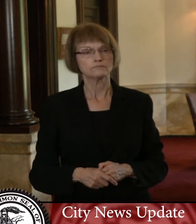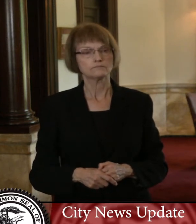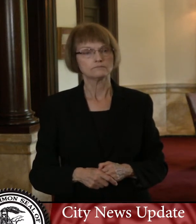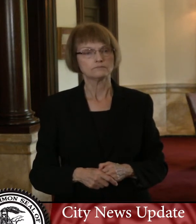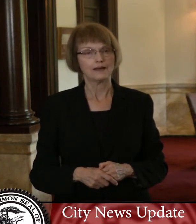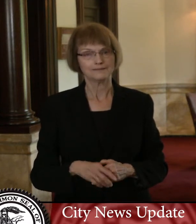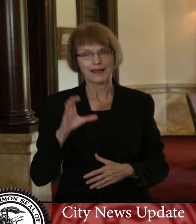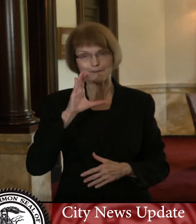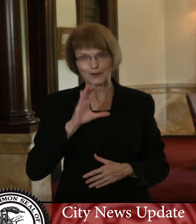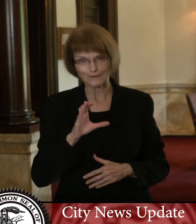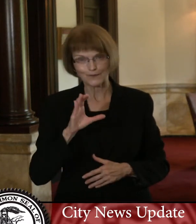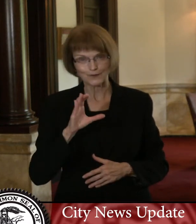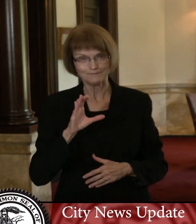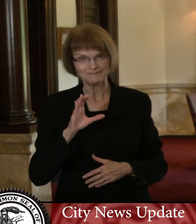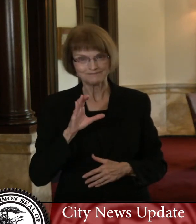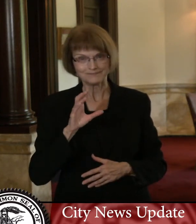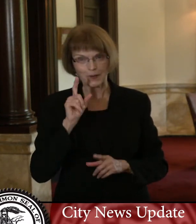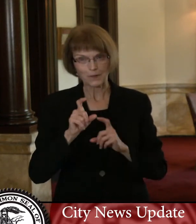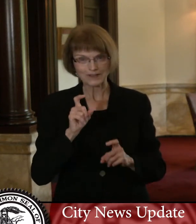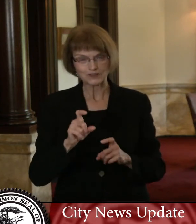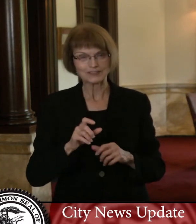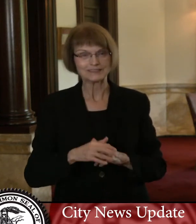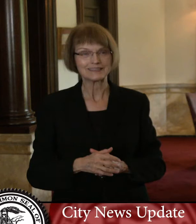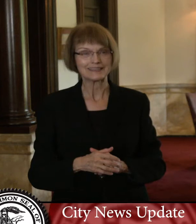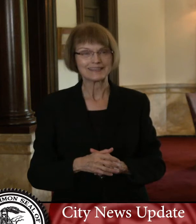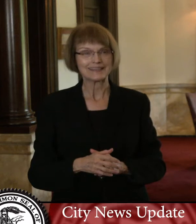Looking for questions.